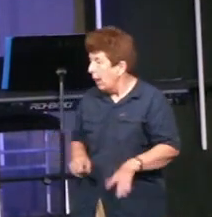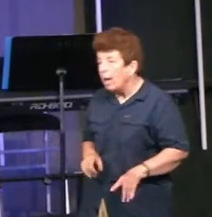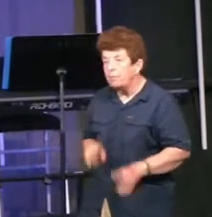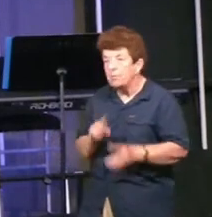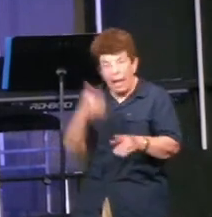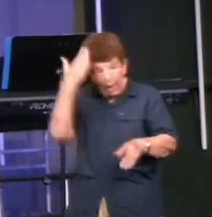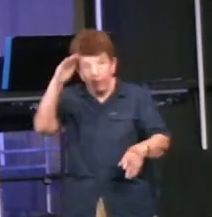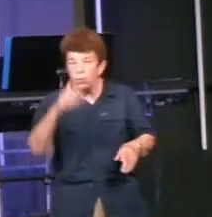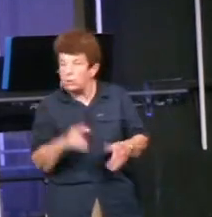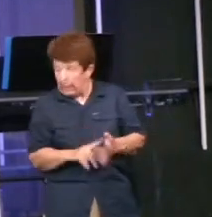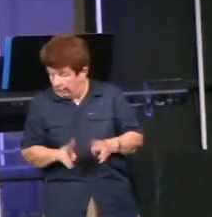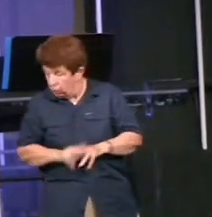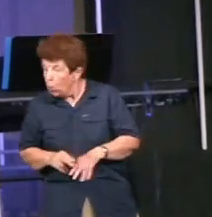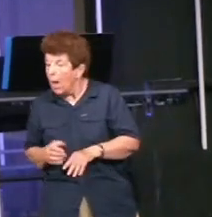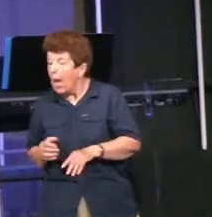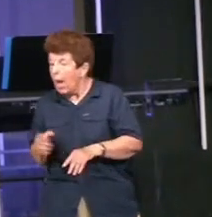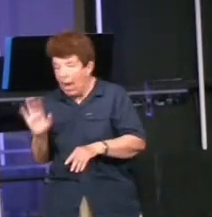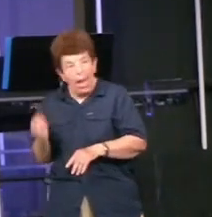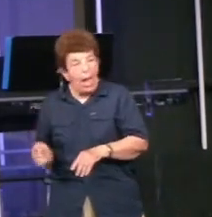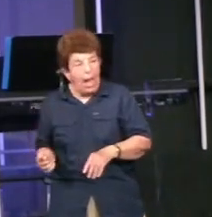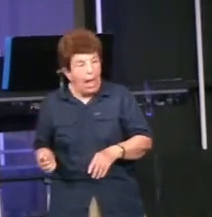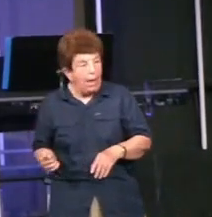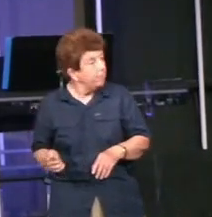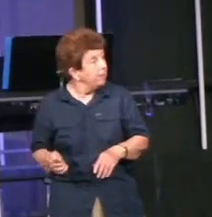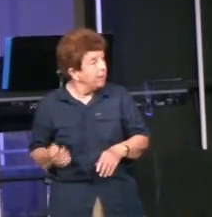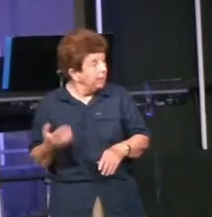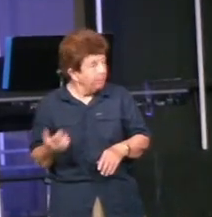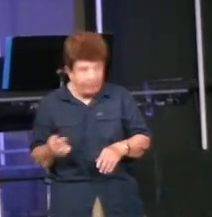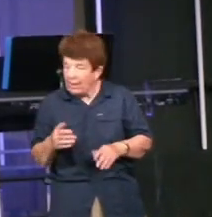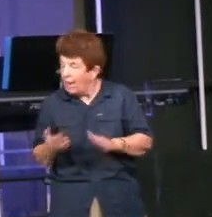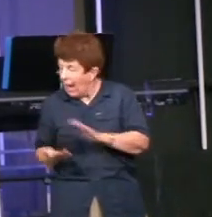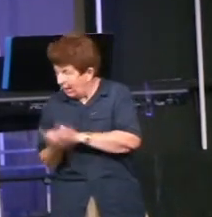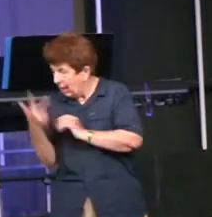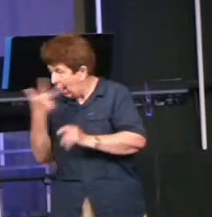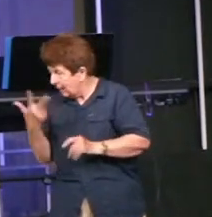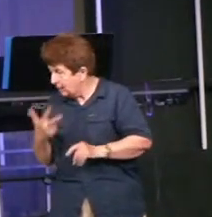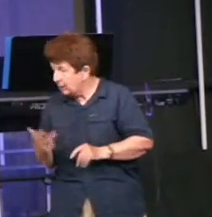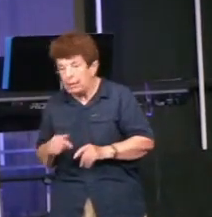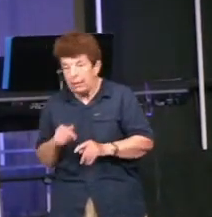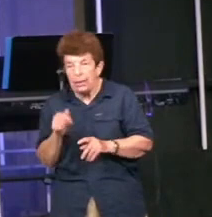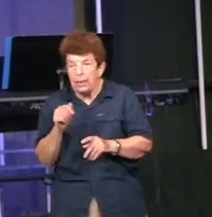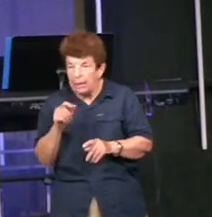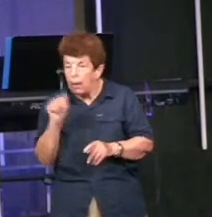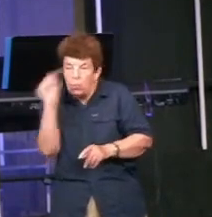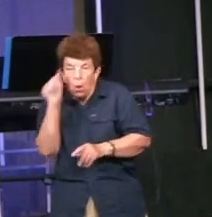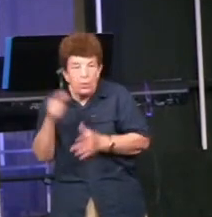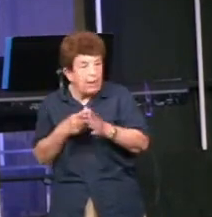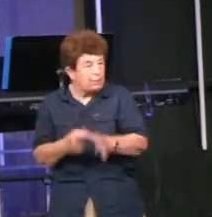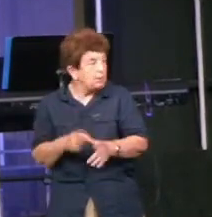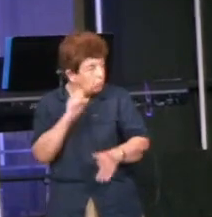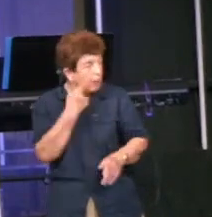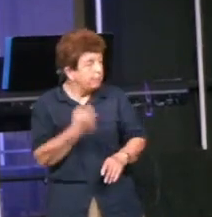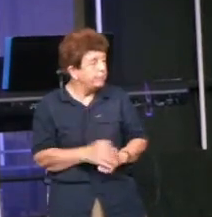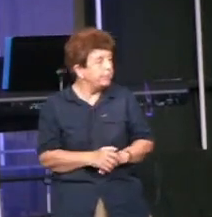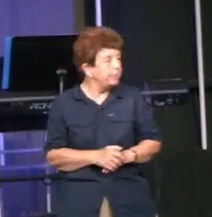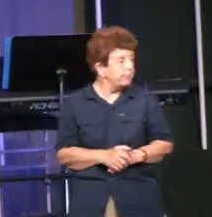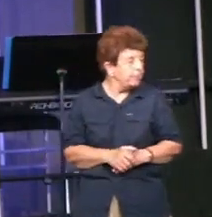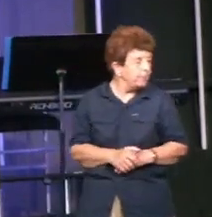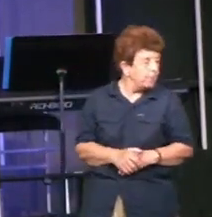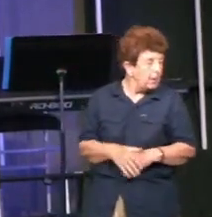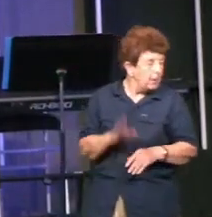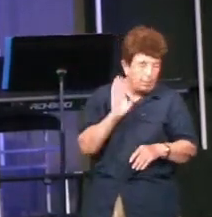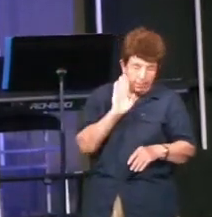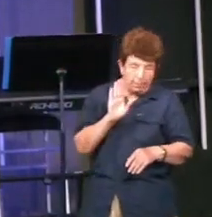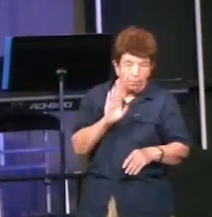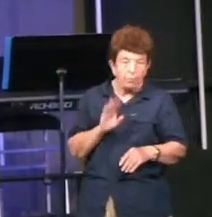the sermon, go see someone from this height to this height under the age of 18. They will know the answers. Before we get